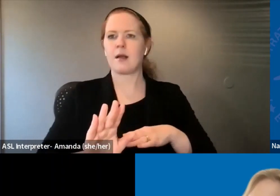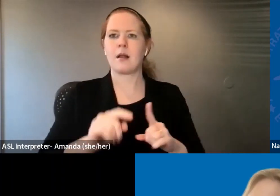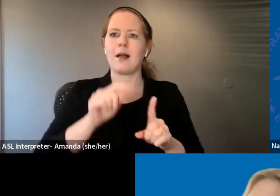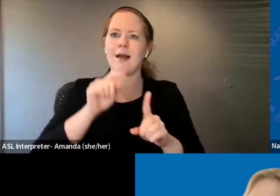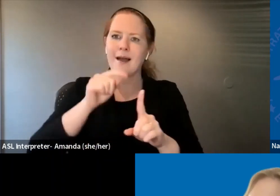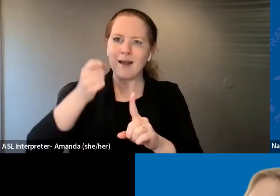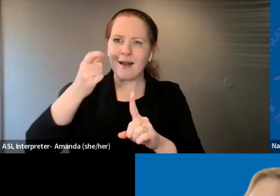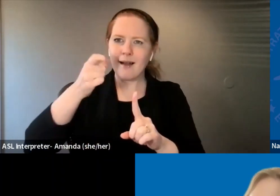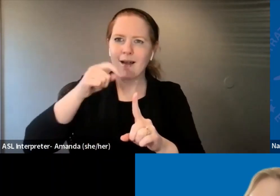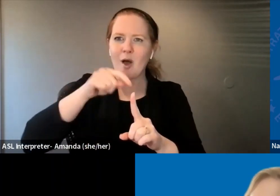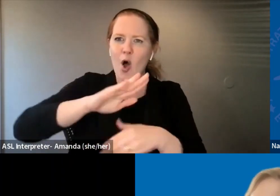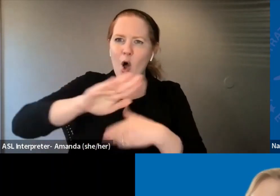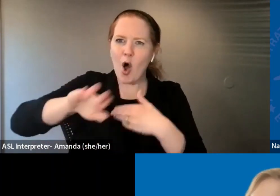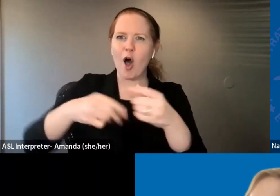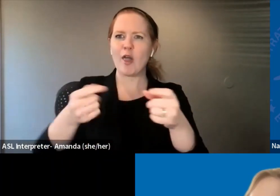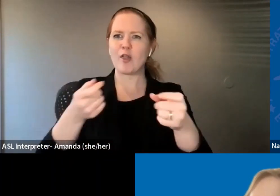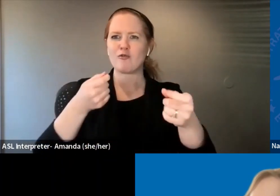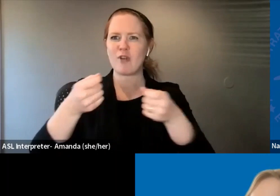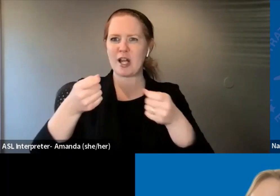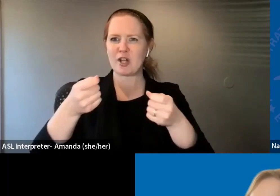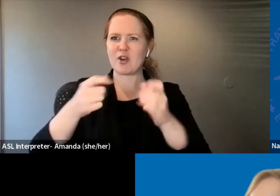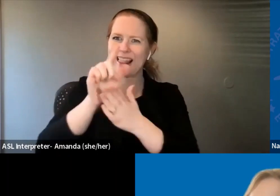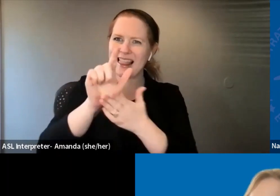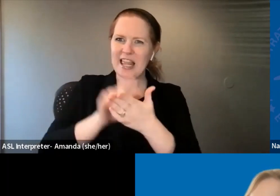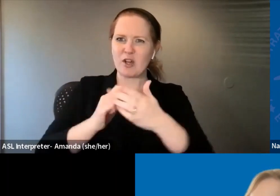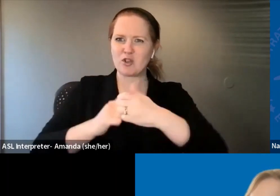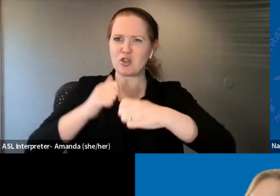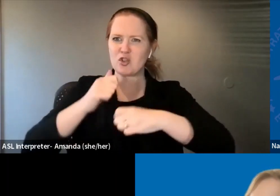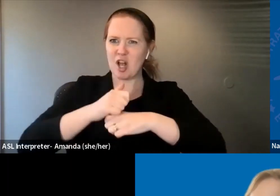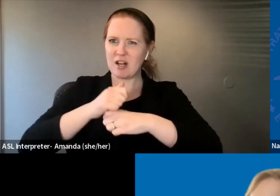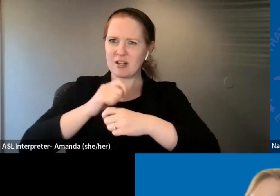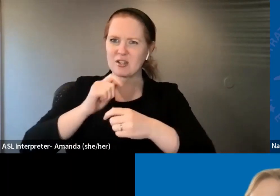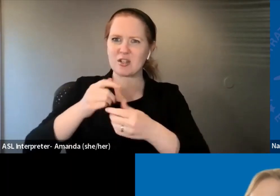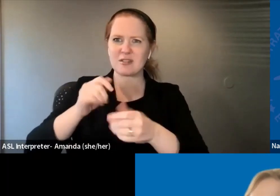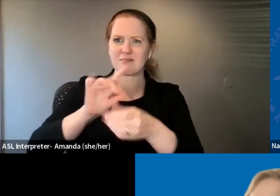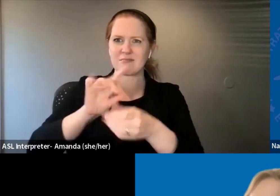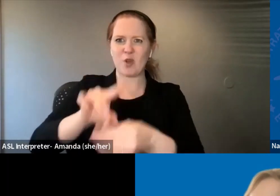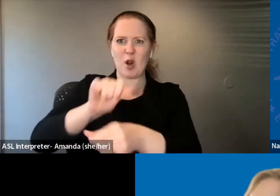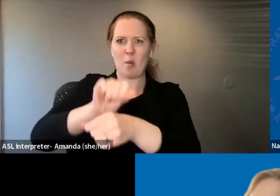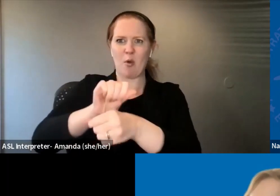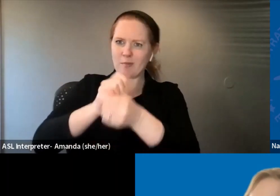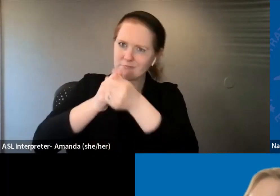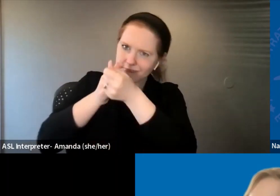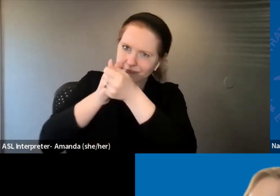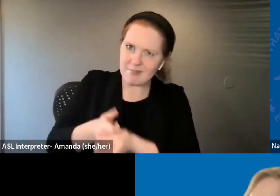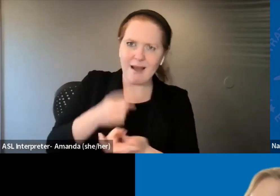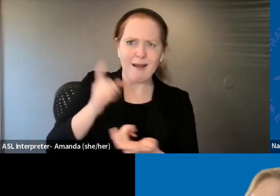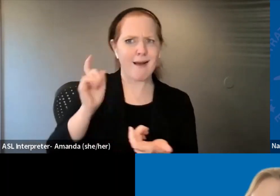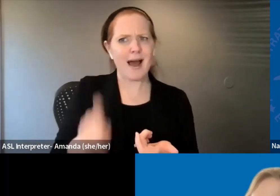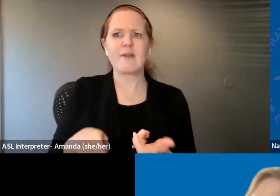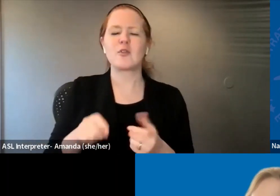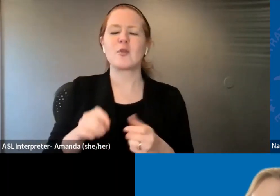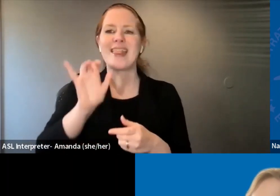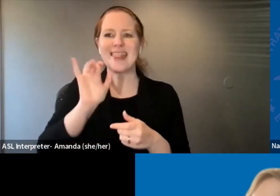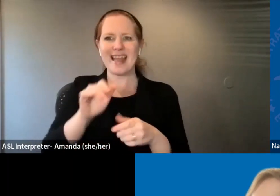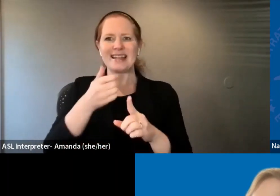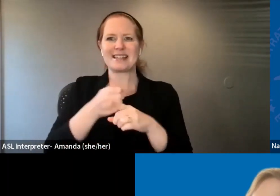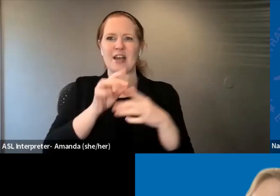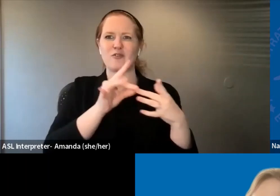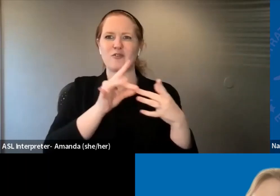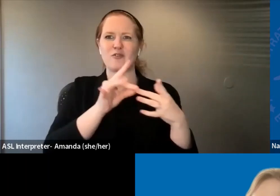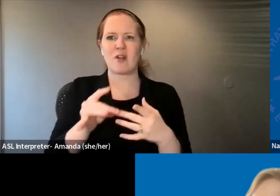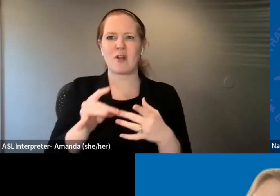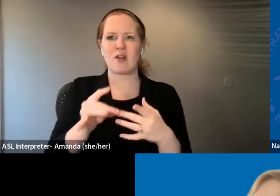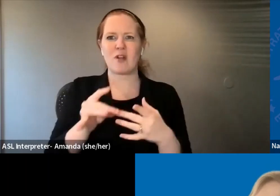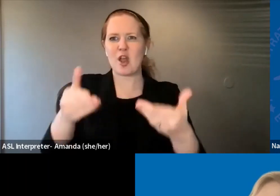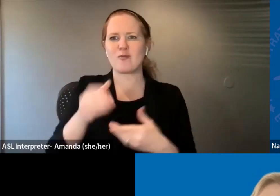the regulatory and legal structures that involve employment. And that's when self-direction introduced the concept